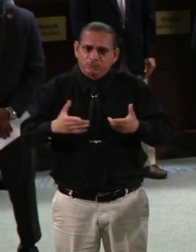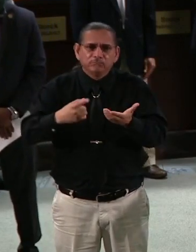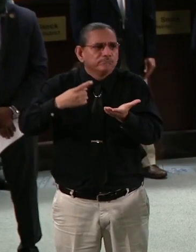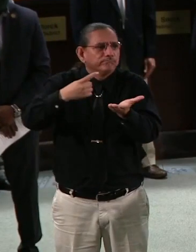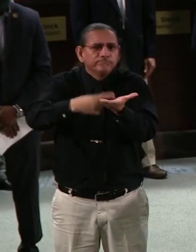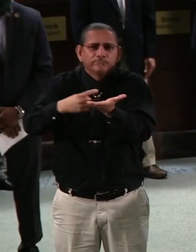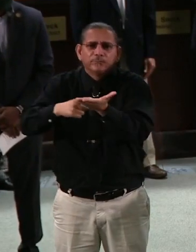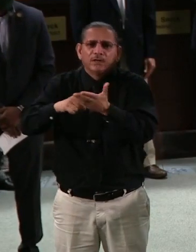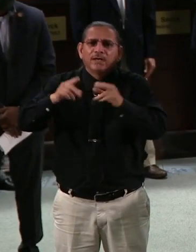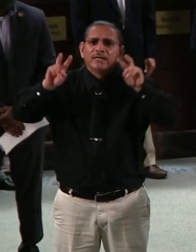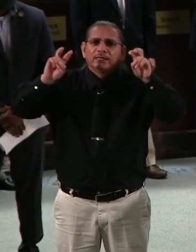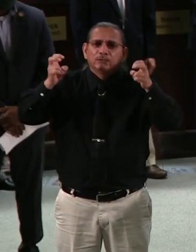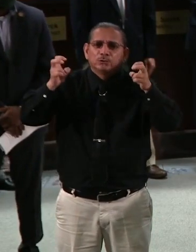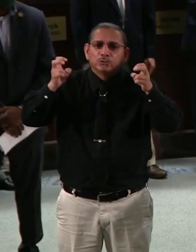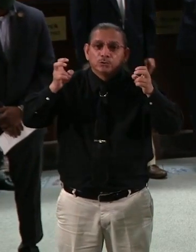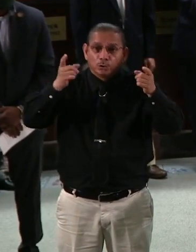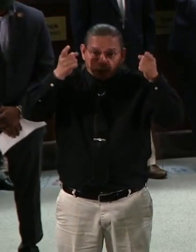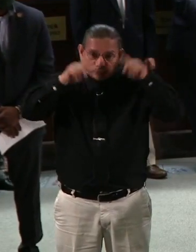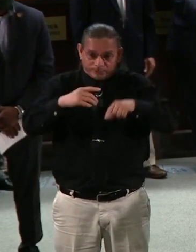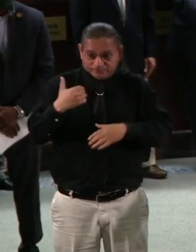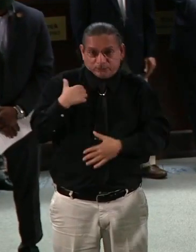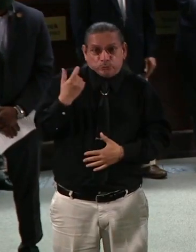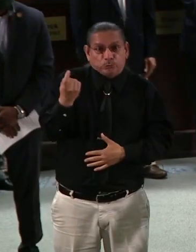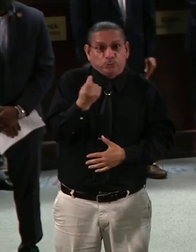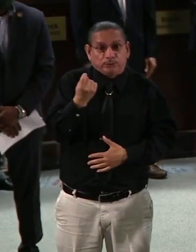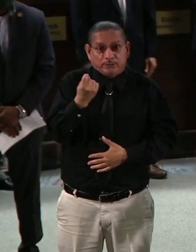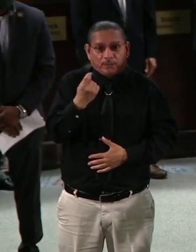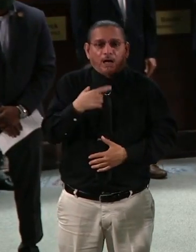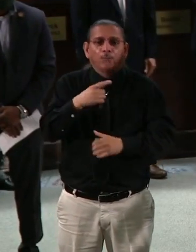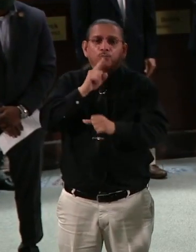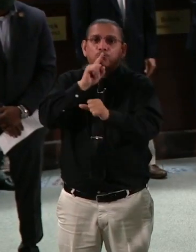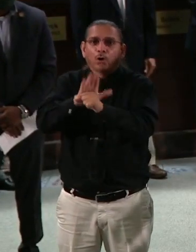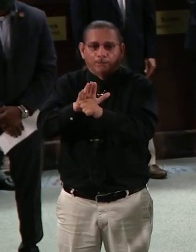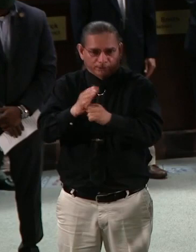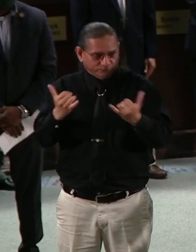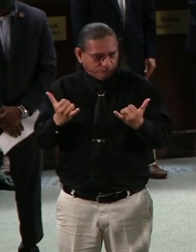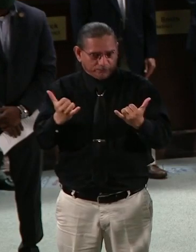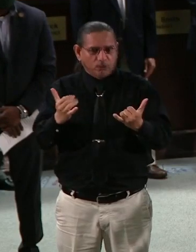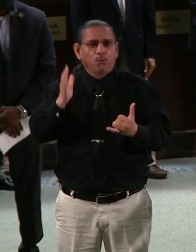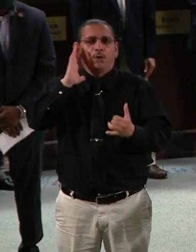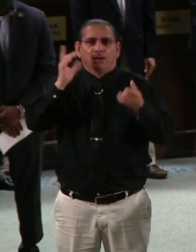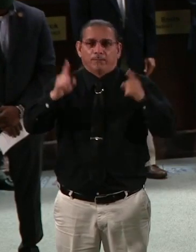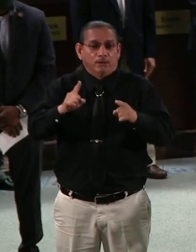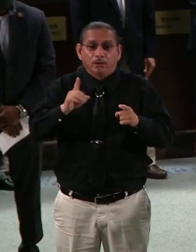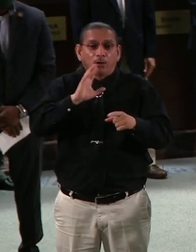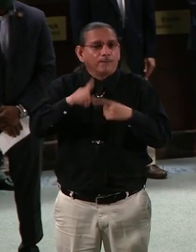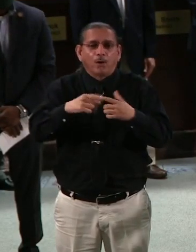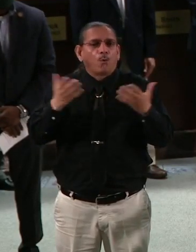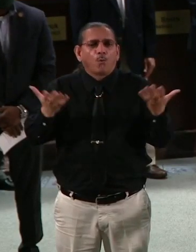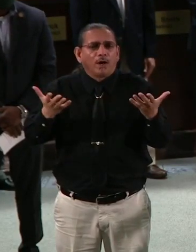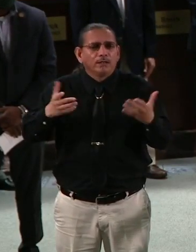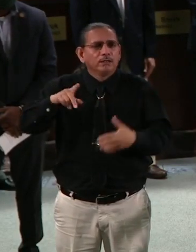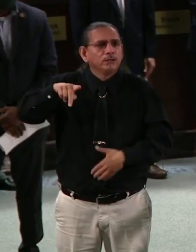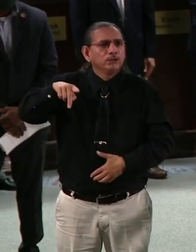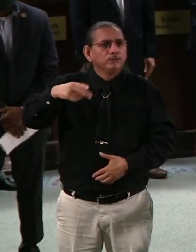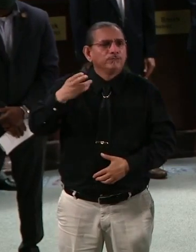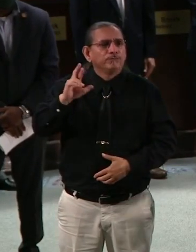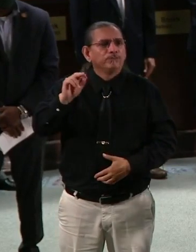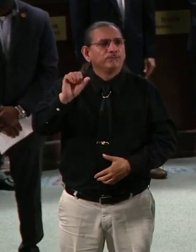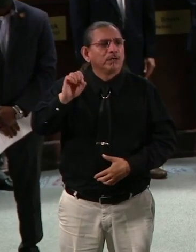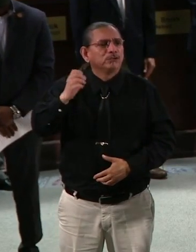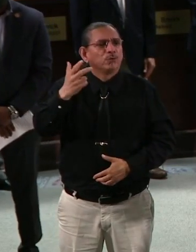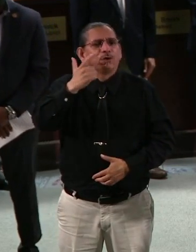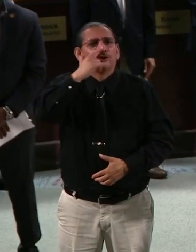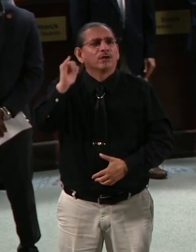On Tuesday, I promised Virginians that today we would talk about what Phase 3 will look like.